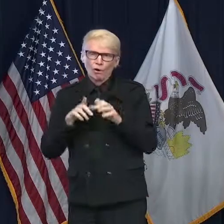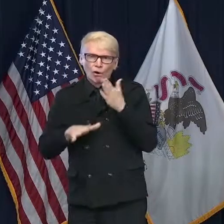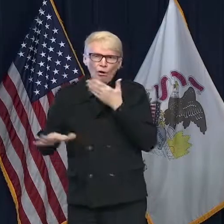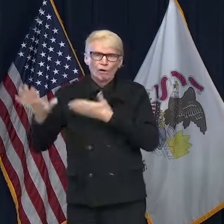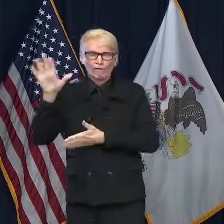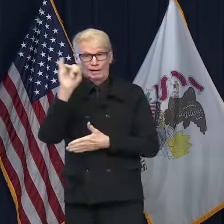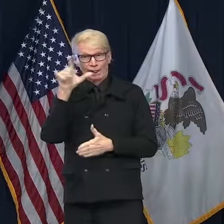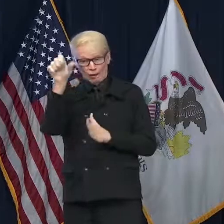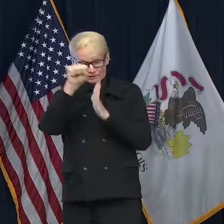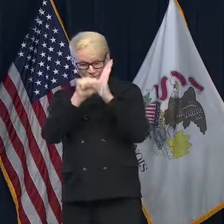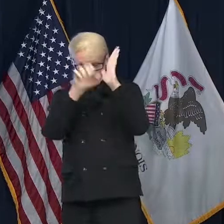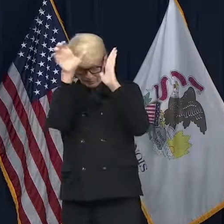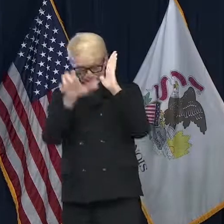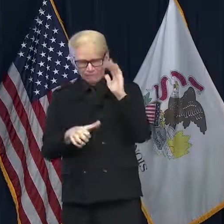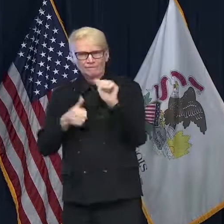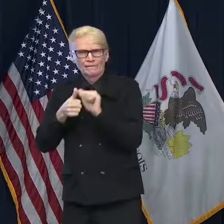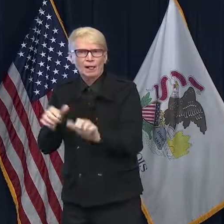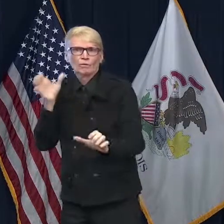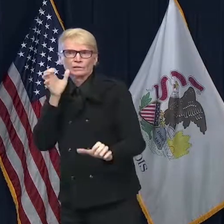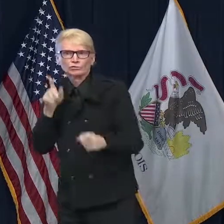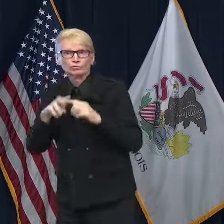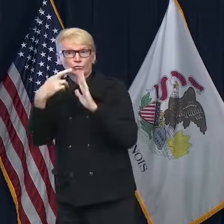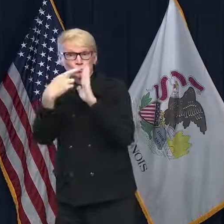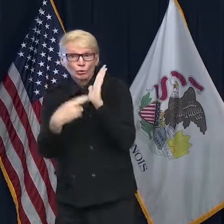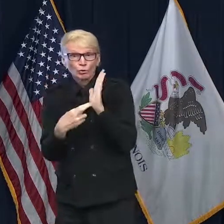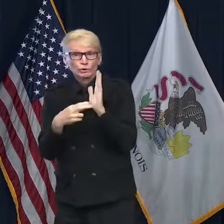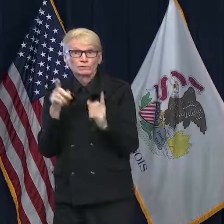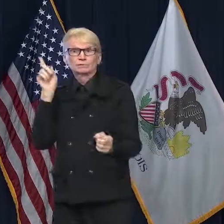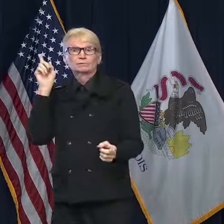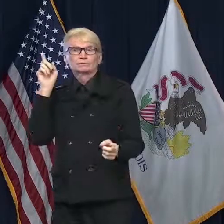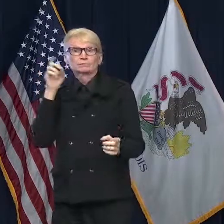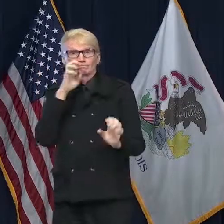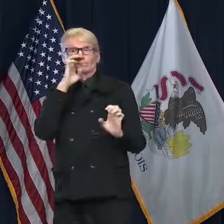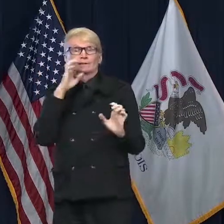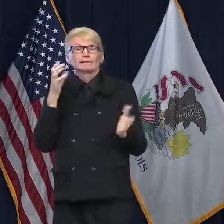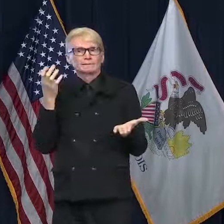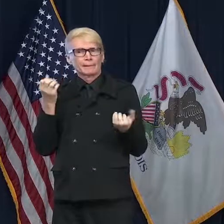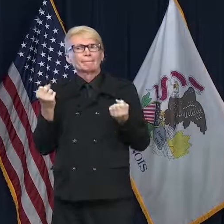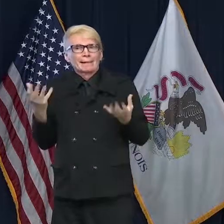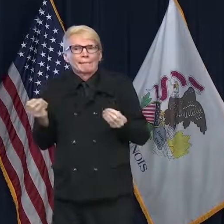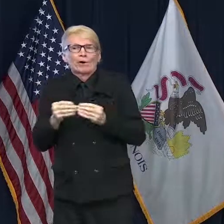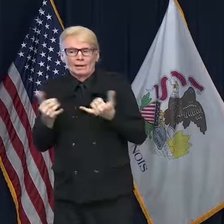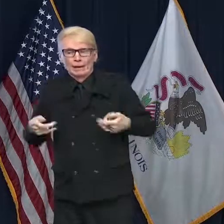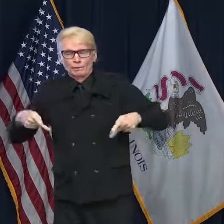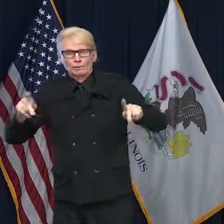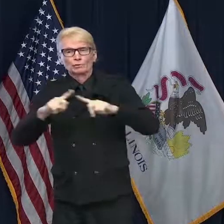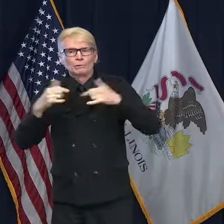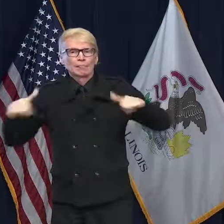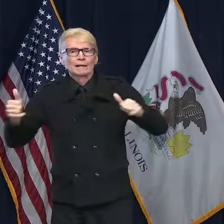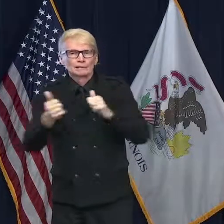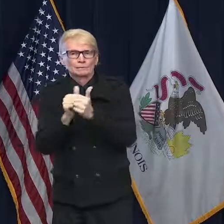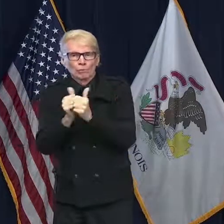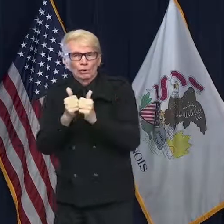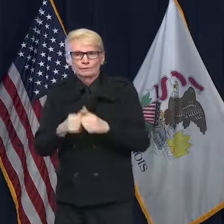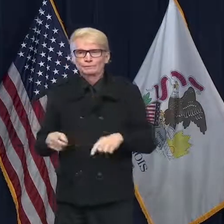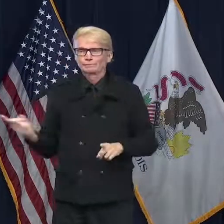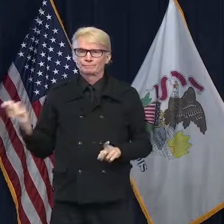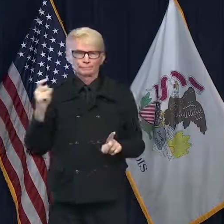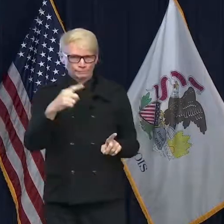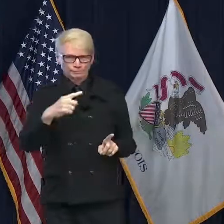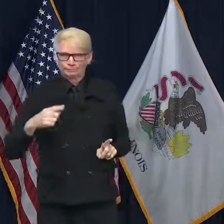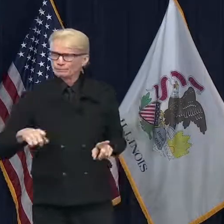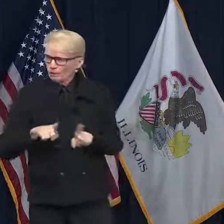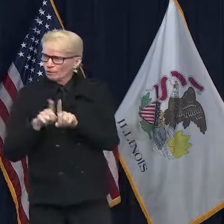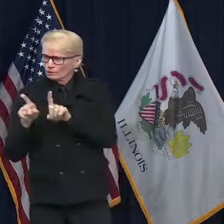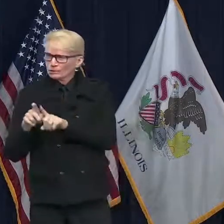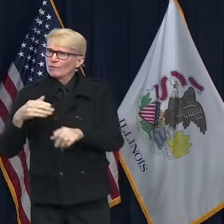state following the mitigations. And so there are many more people playing sports today than yesterday. There are also documented outbreaks of sports-related